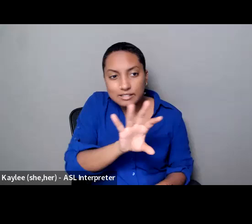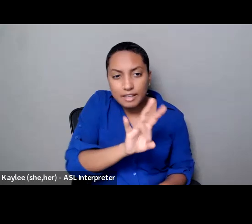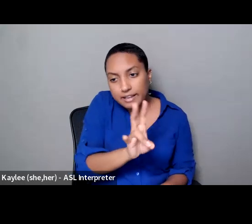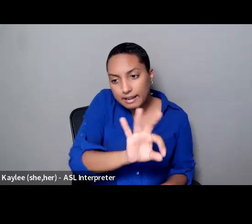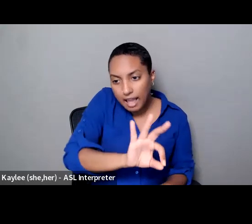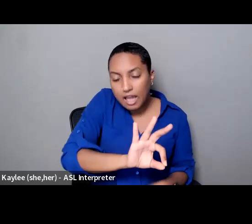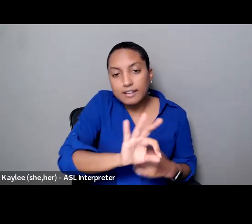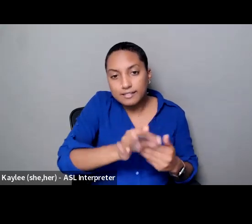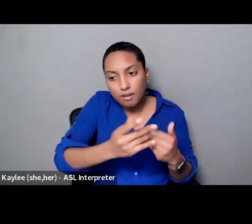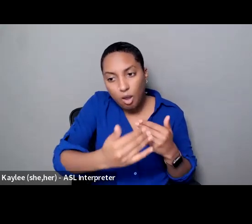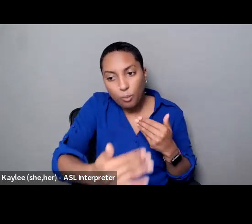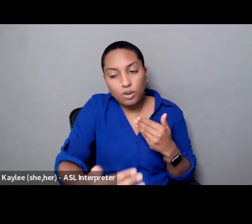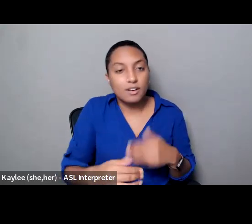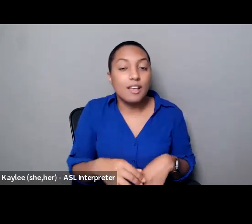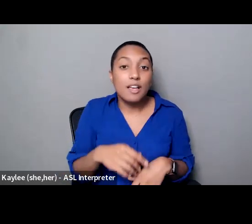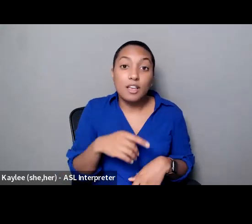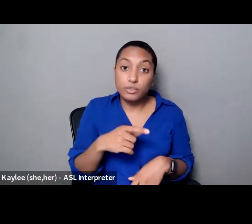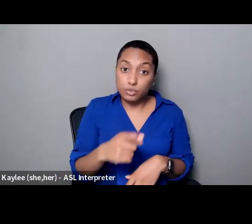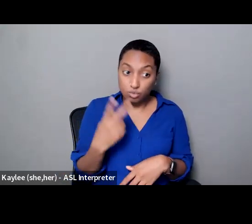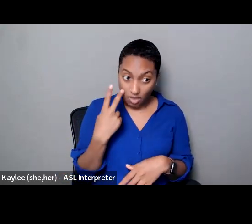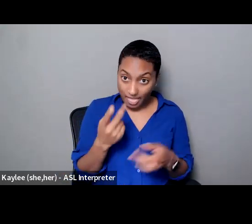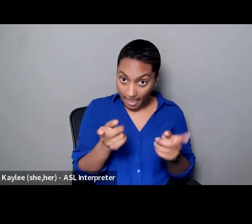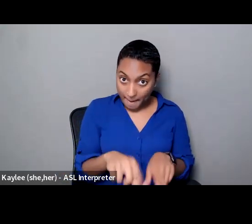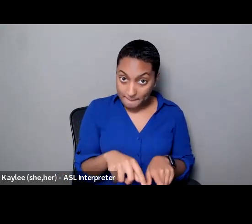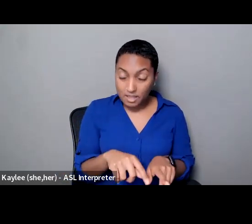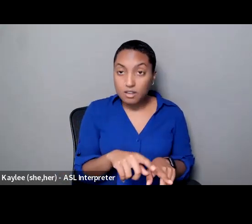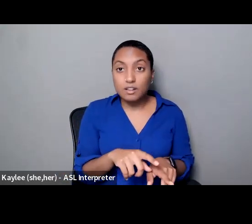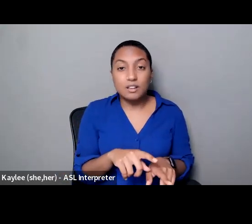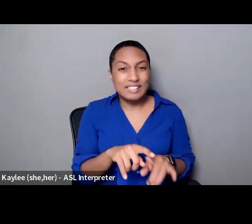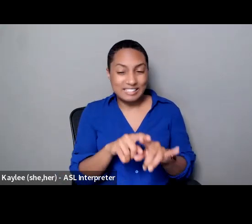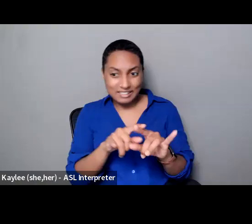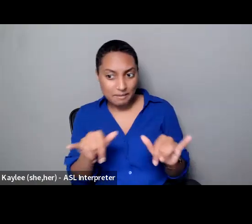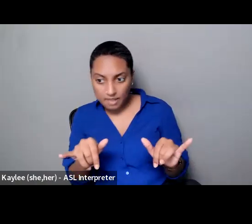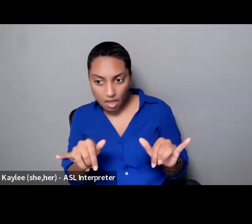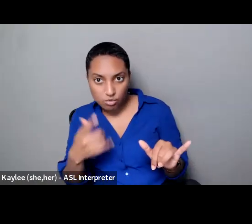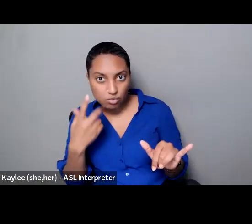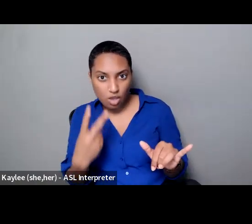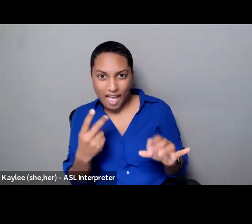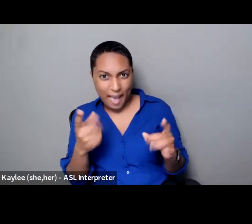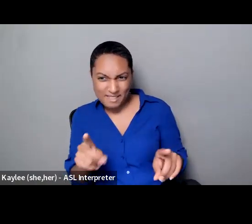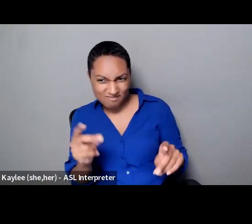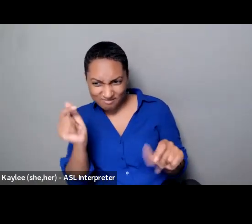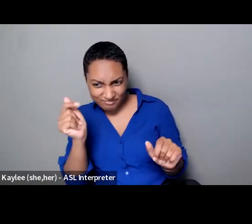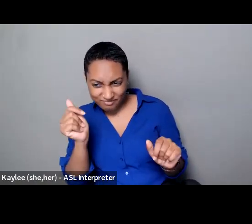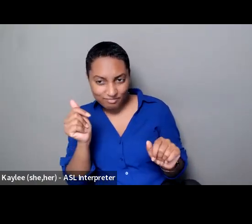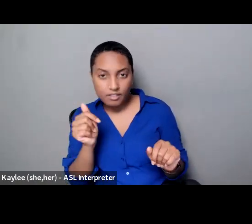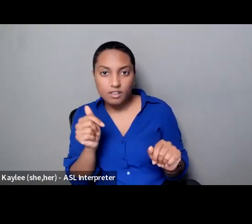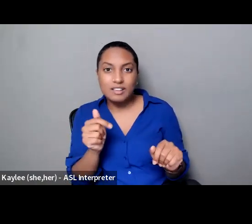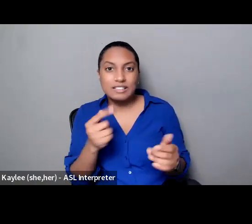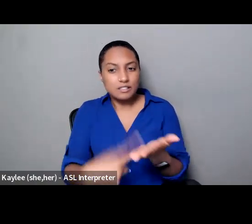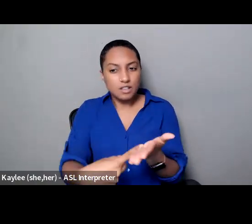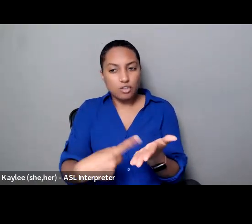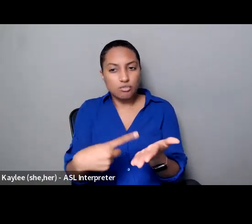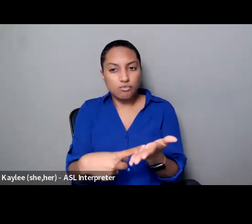you see that happen, the other thing that you see happen almost immediately is discussion about how to have a